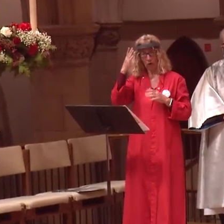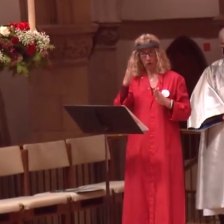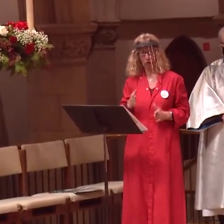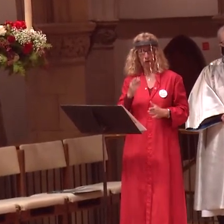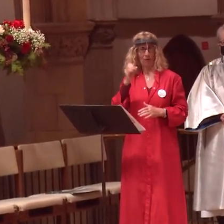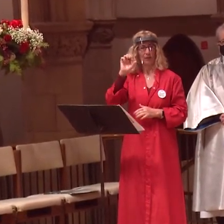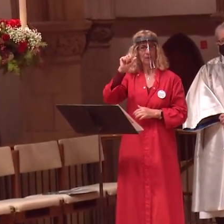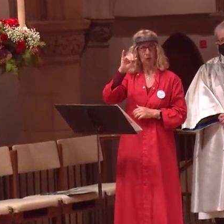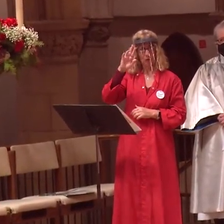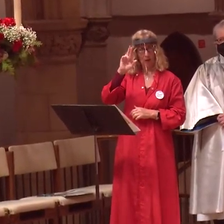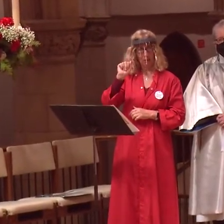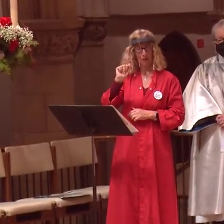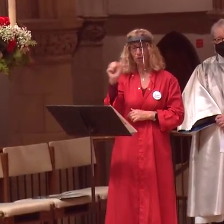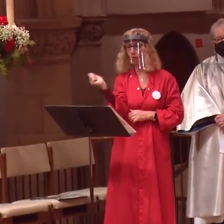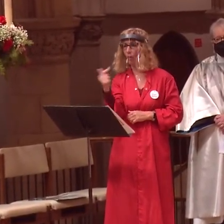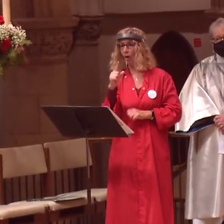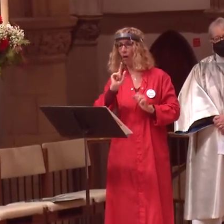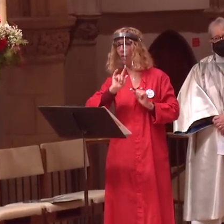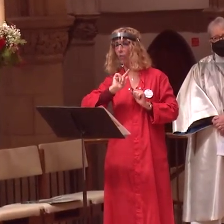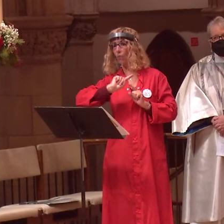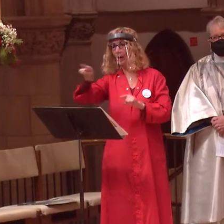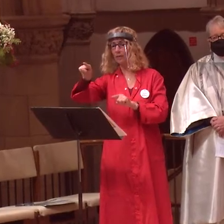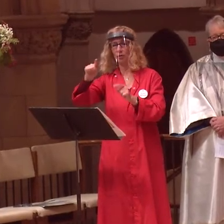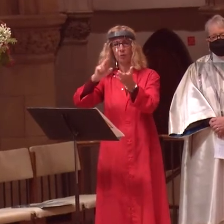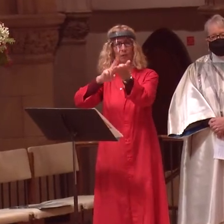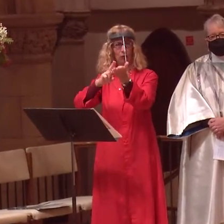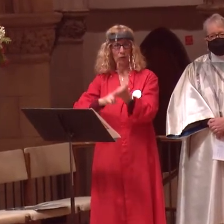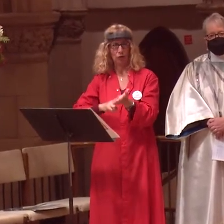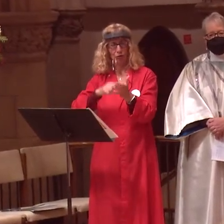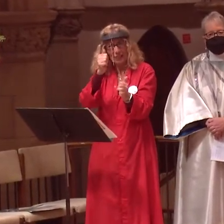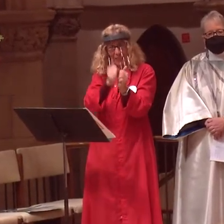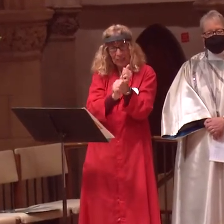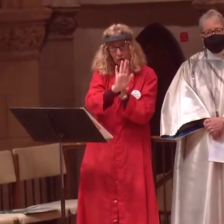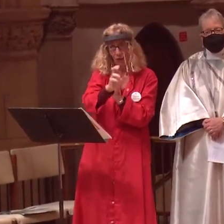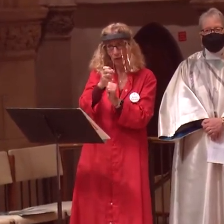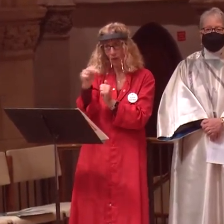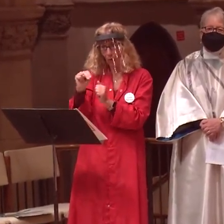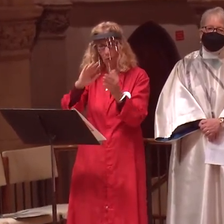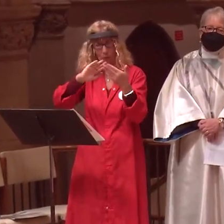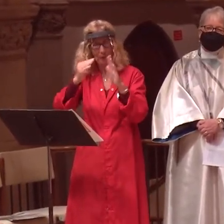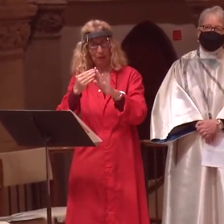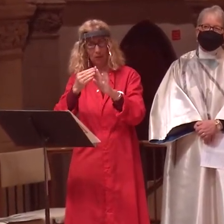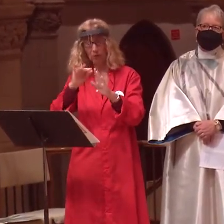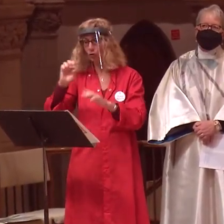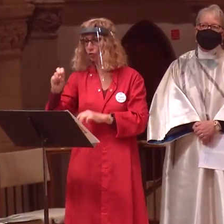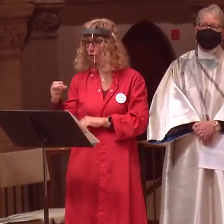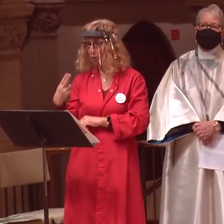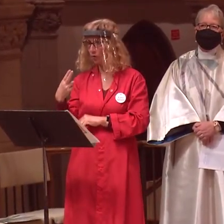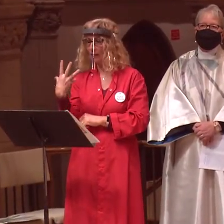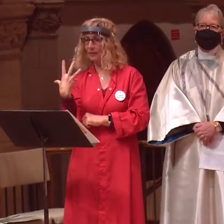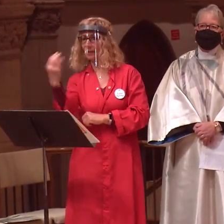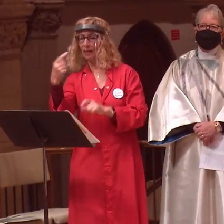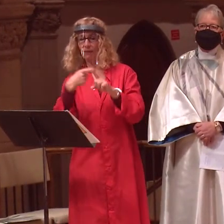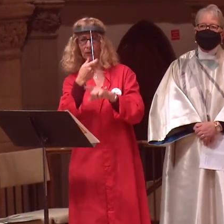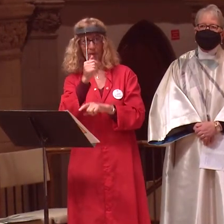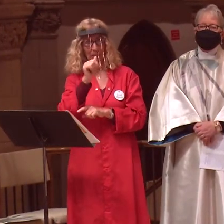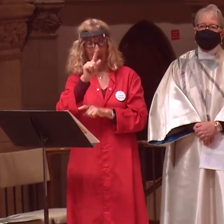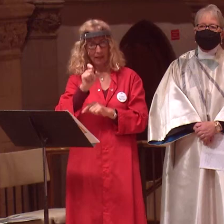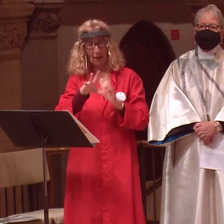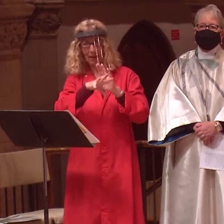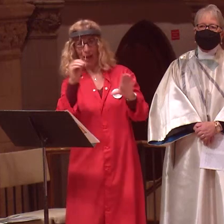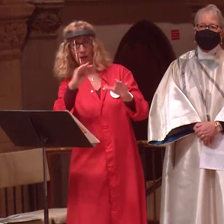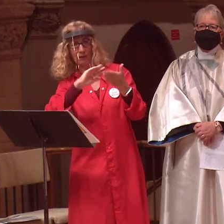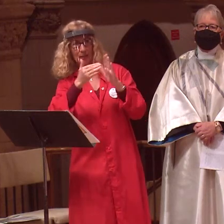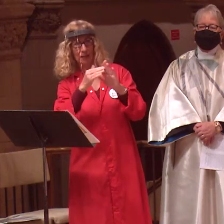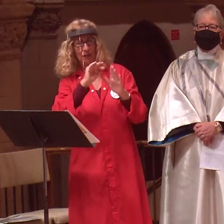So all went to be registered, each to their own towns. Joseph also went up from Galilee, out of the city of